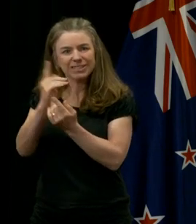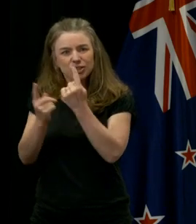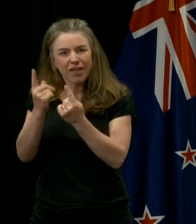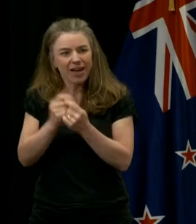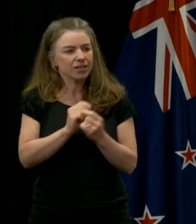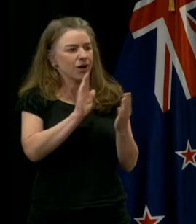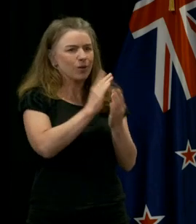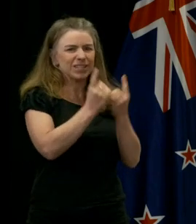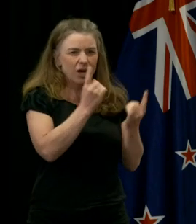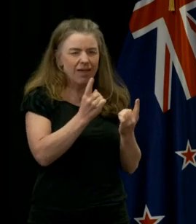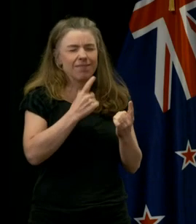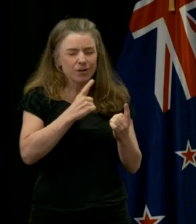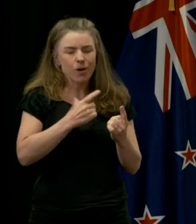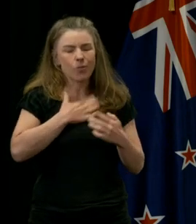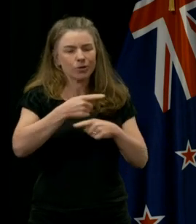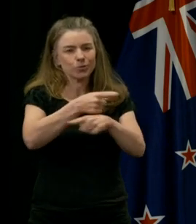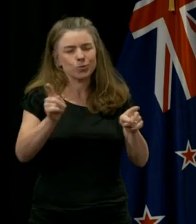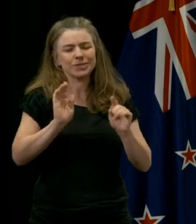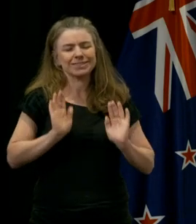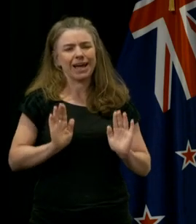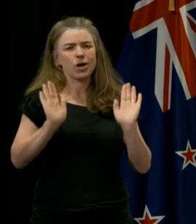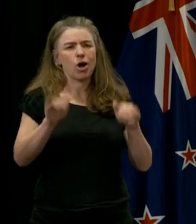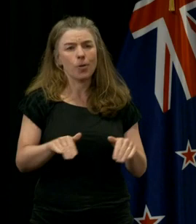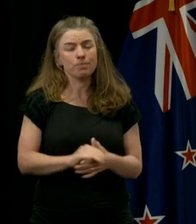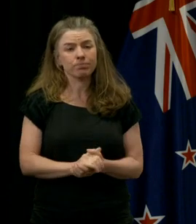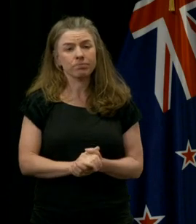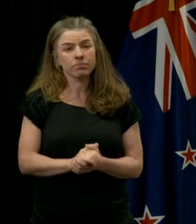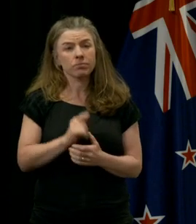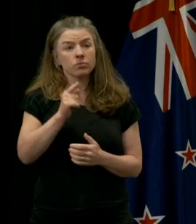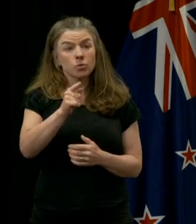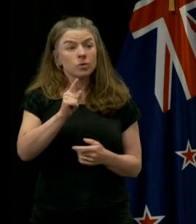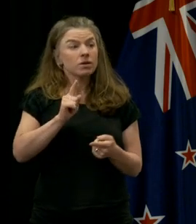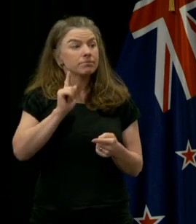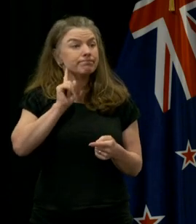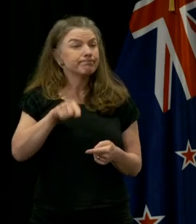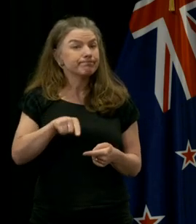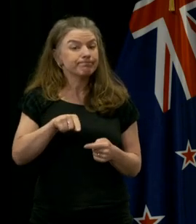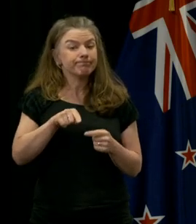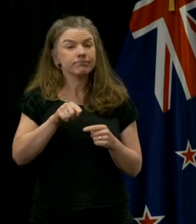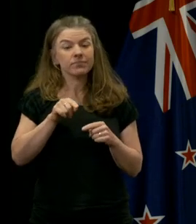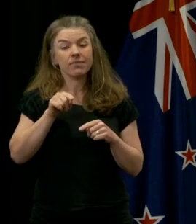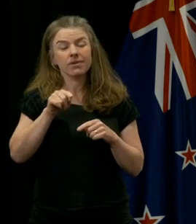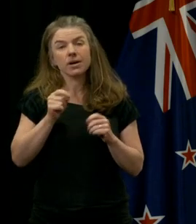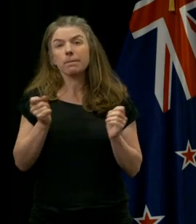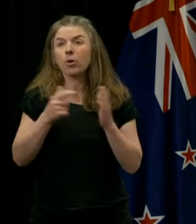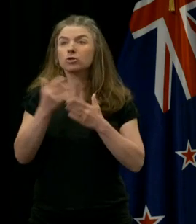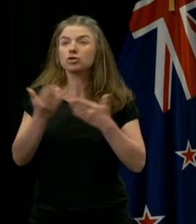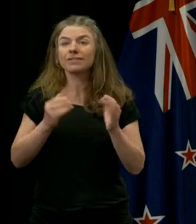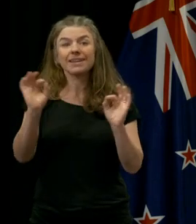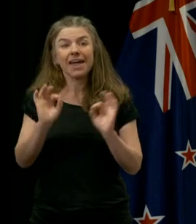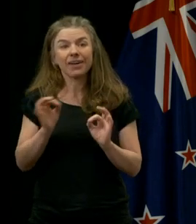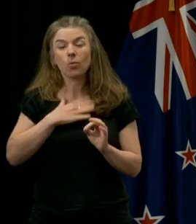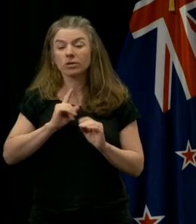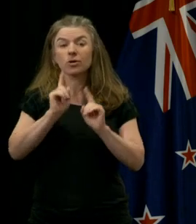reduce the spread. If you are not an essential worker but you try to go to work, or you carry on as usual, you are